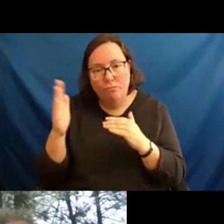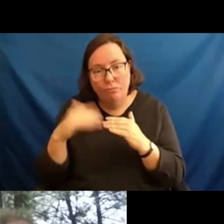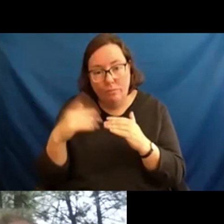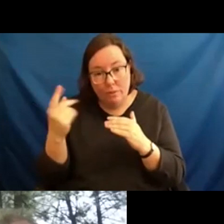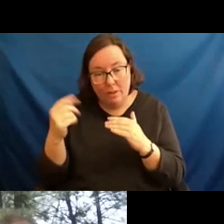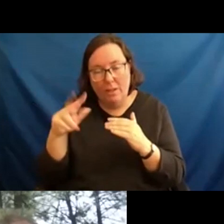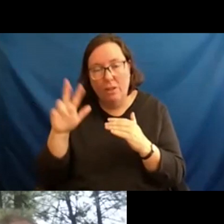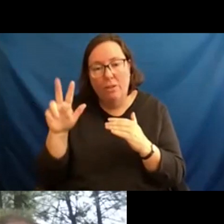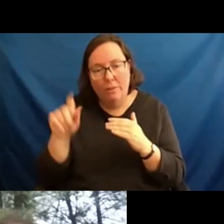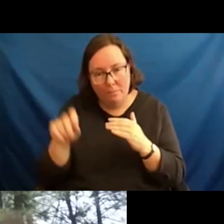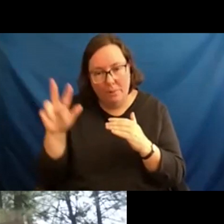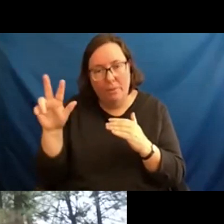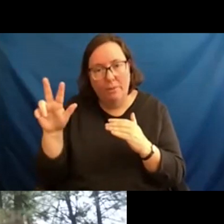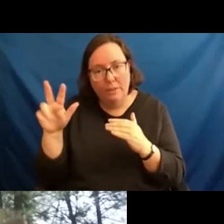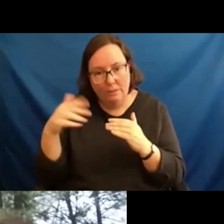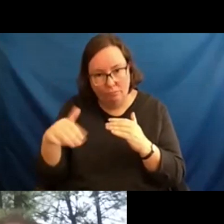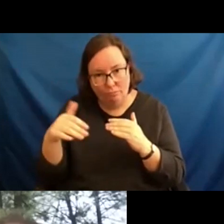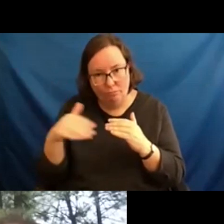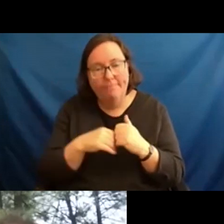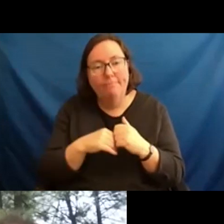a 3.30.